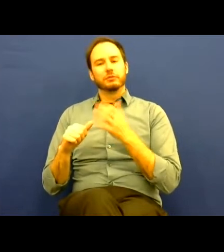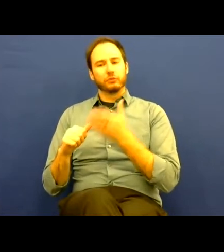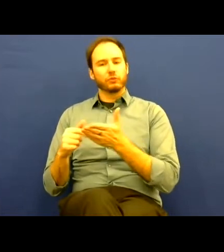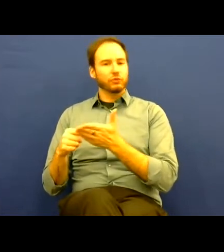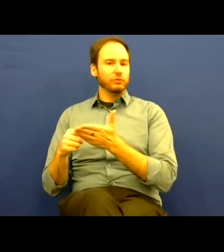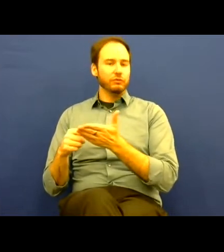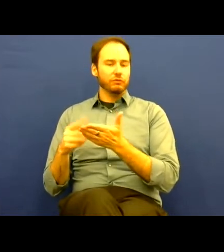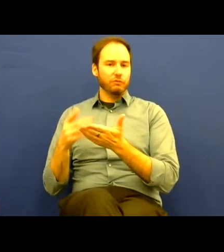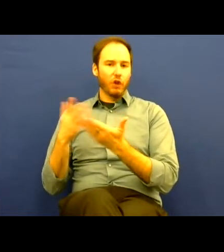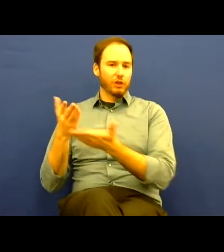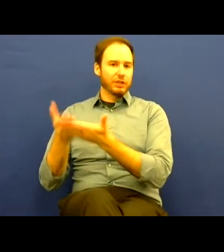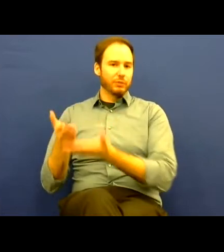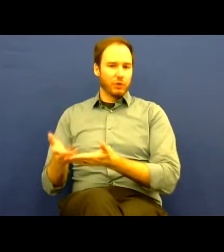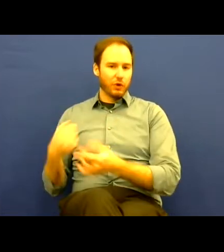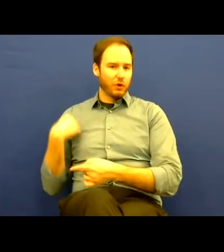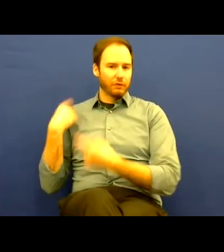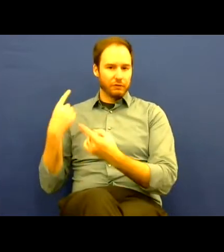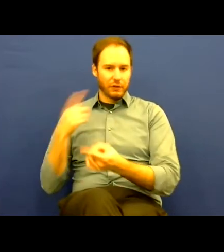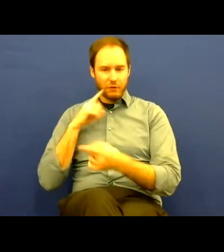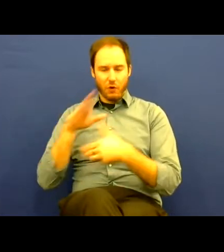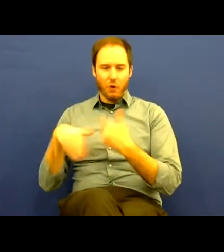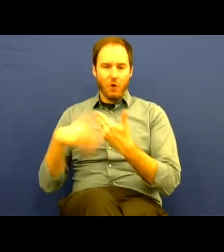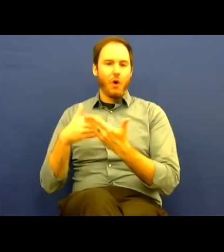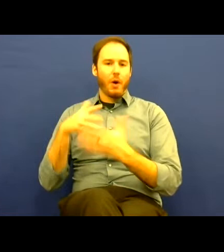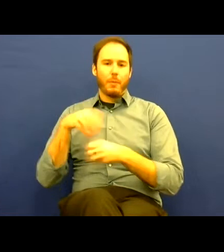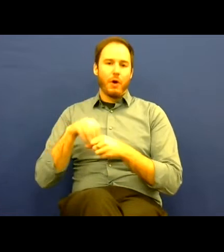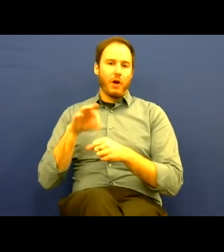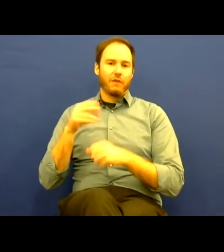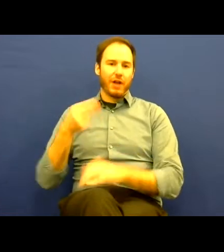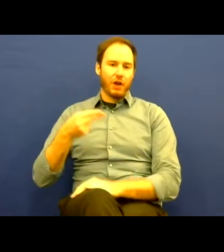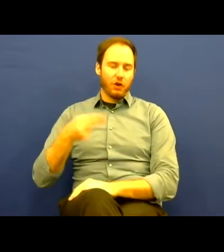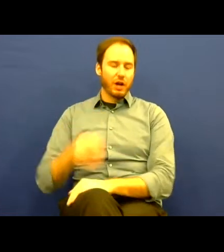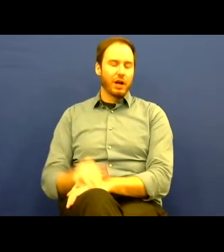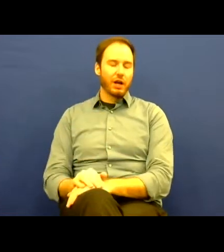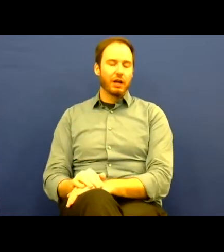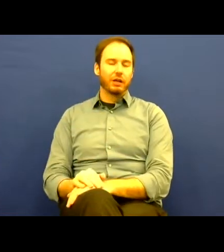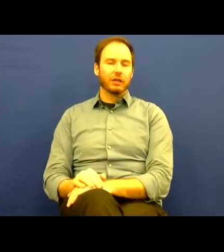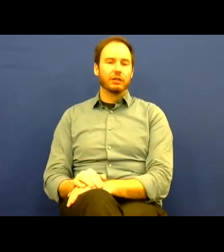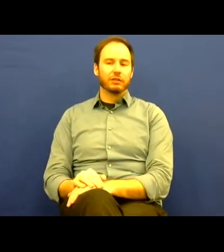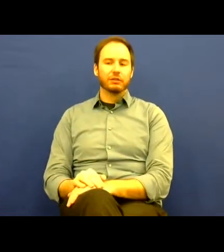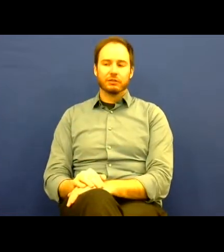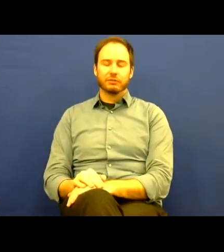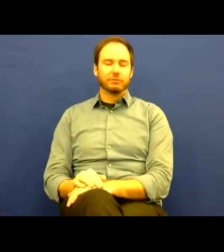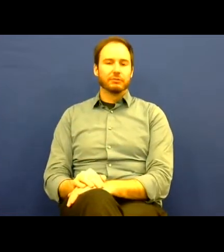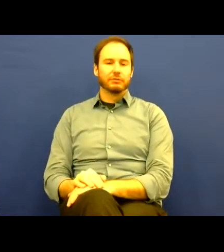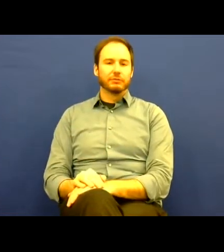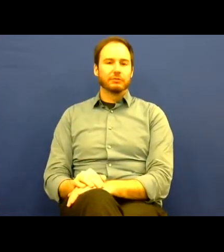shown for all areas of Henrietta and throughout all these years.